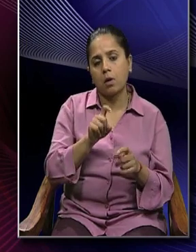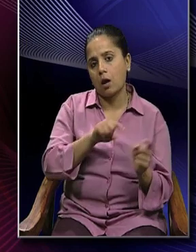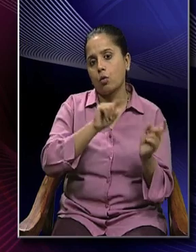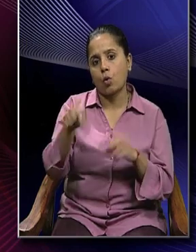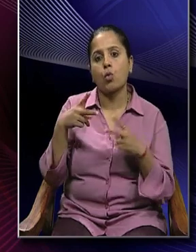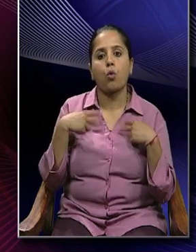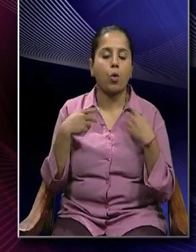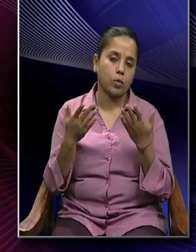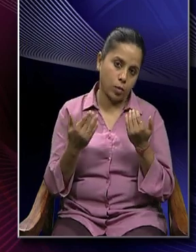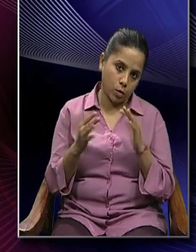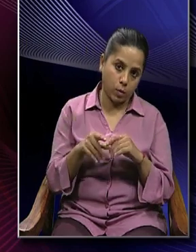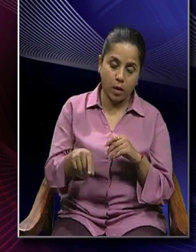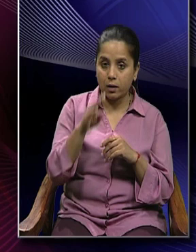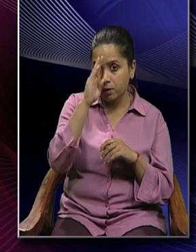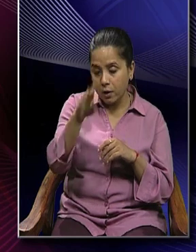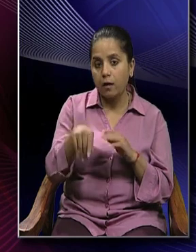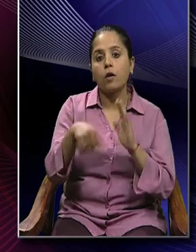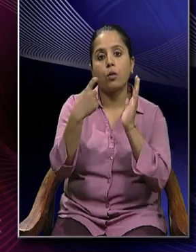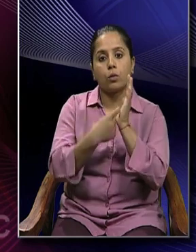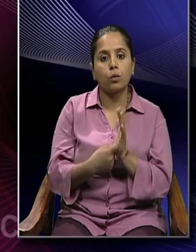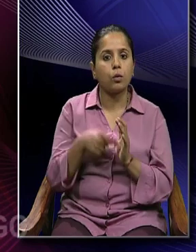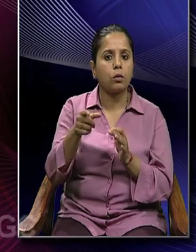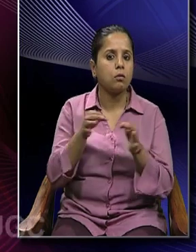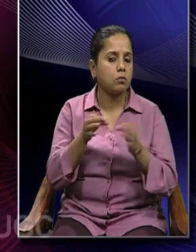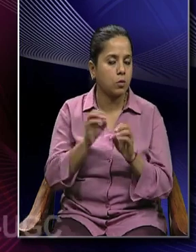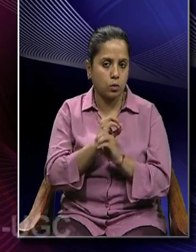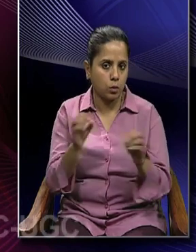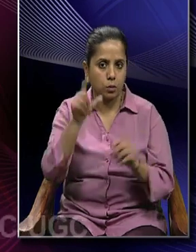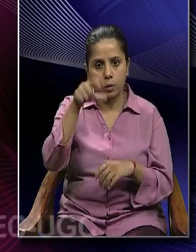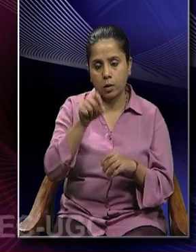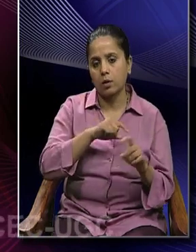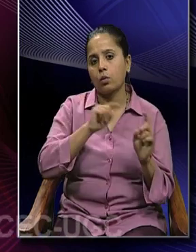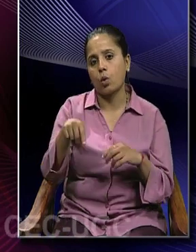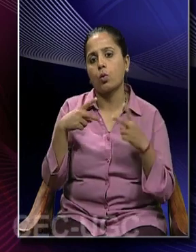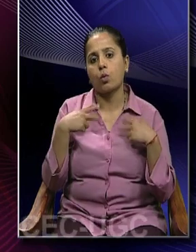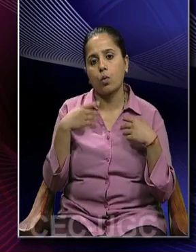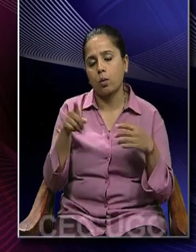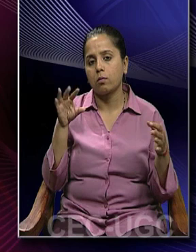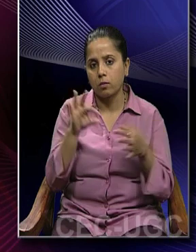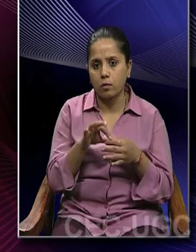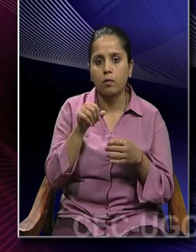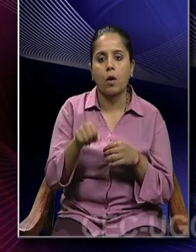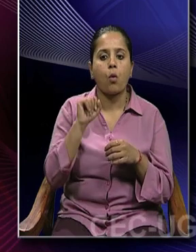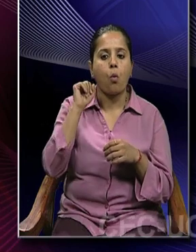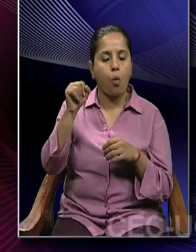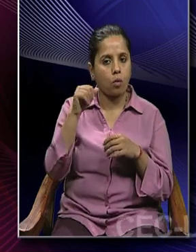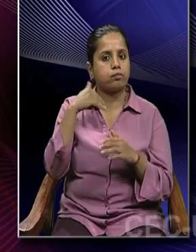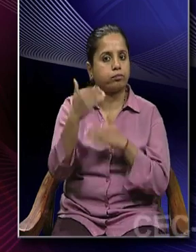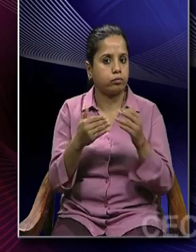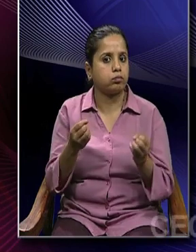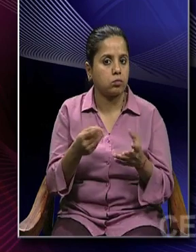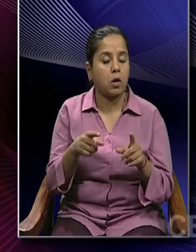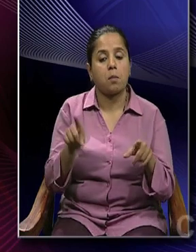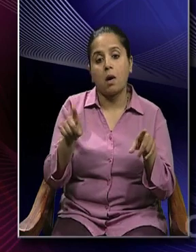and on the other hand directive principles are not justiciable, one cannot go to court with regard to their enforcement. But